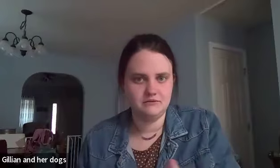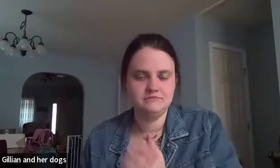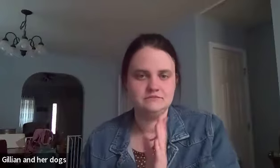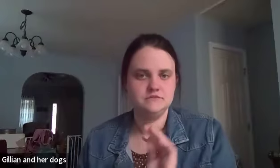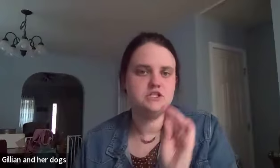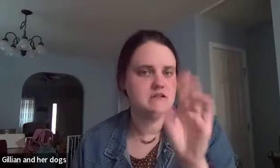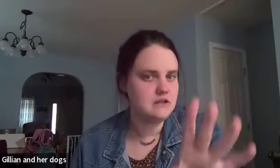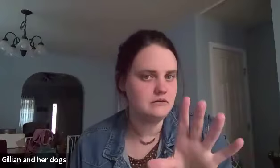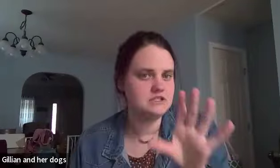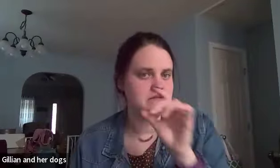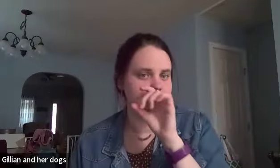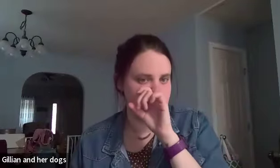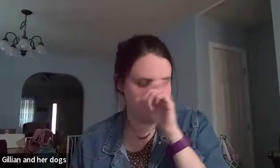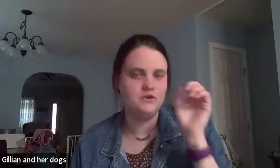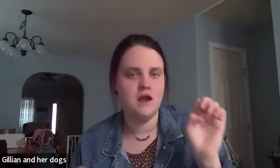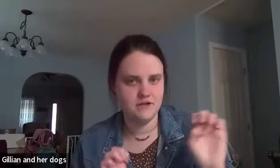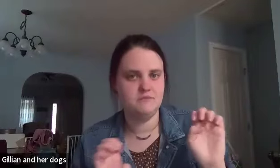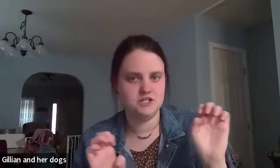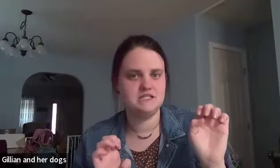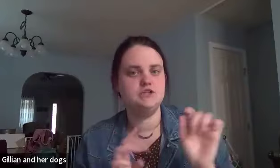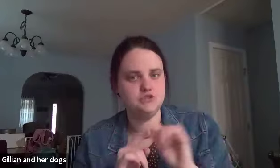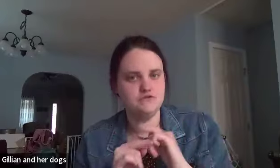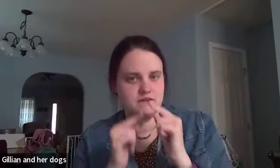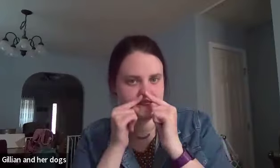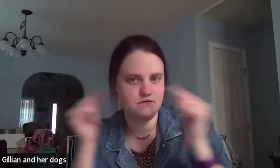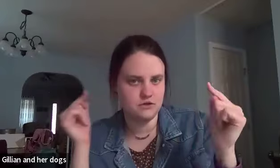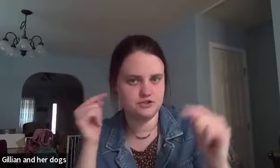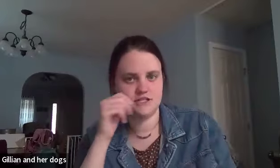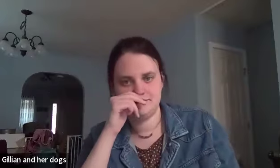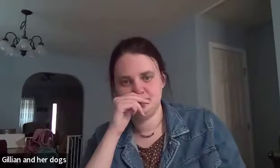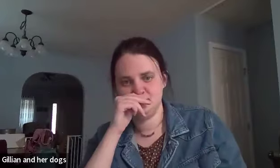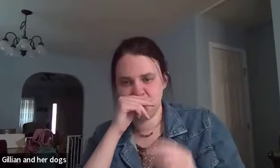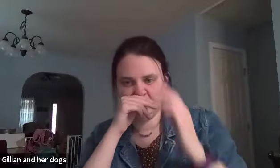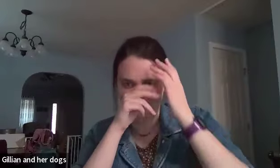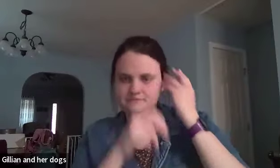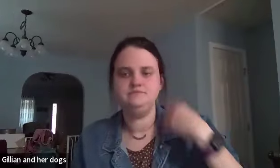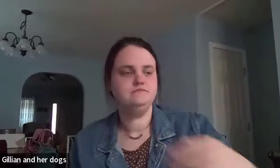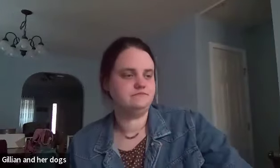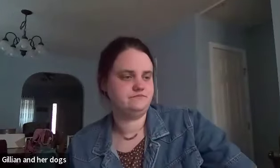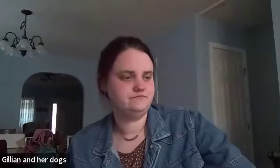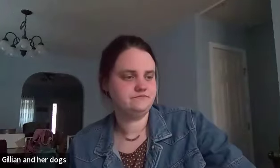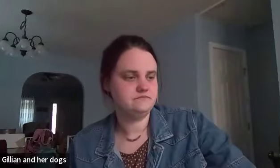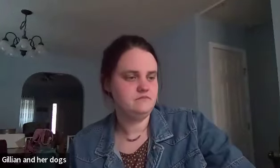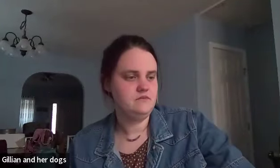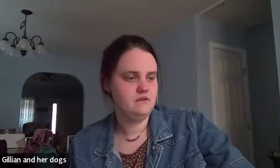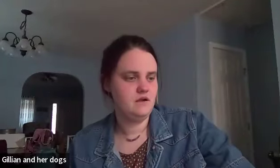deal. Just a little tidbit if you're having an emergency and you do forget the sign for allergic. Okay. All